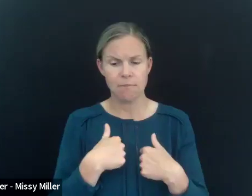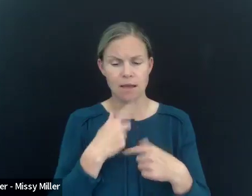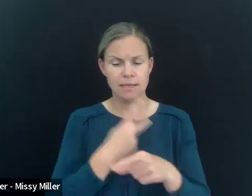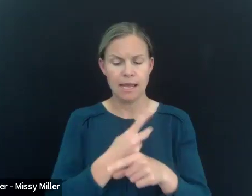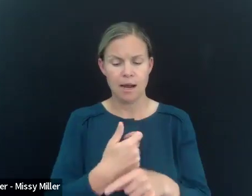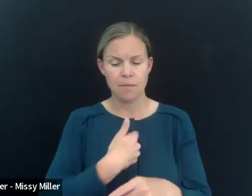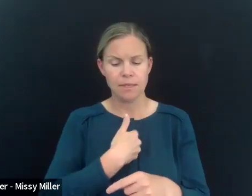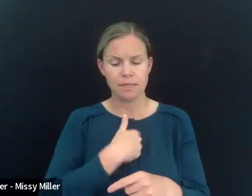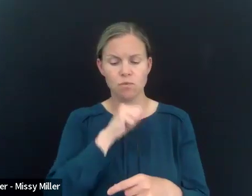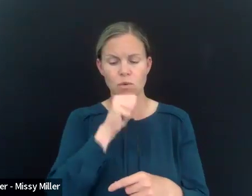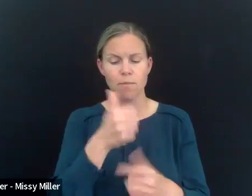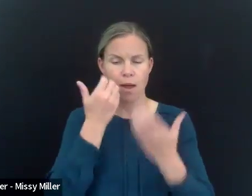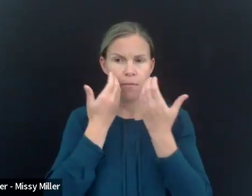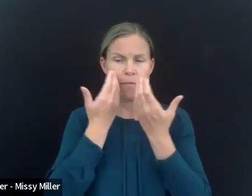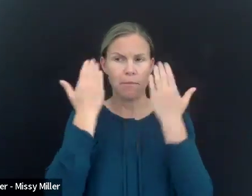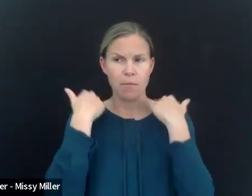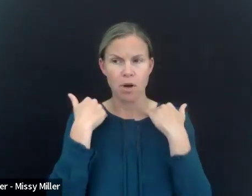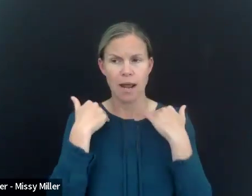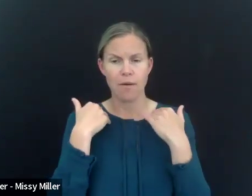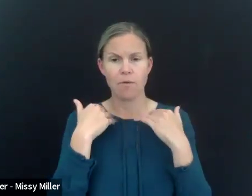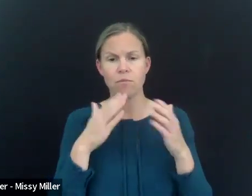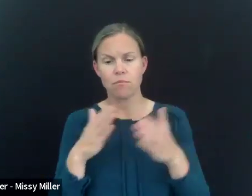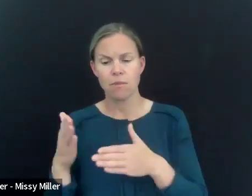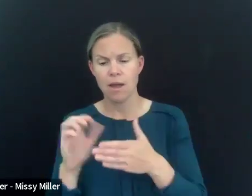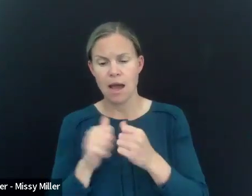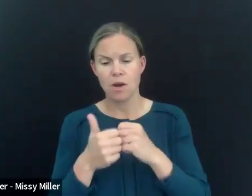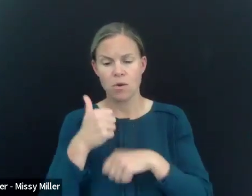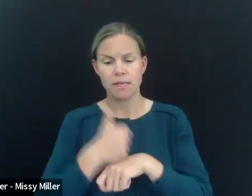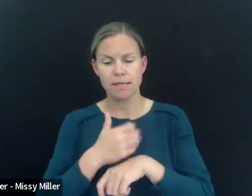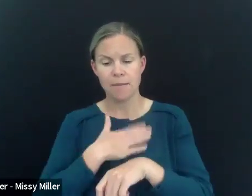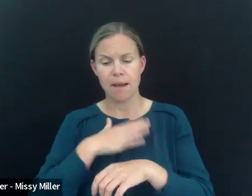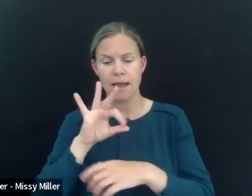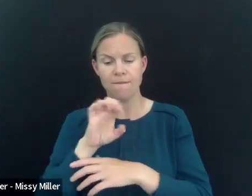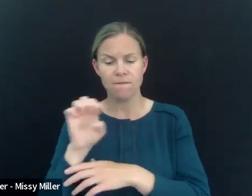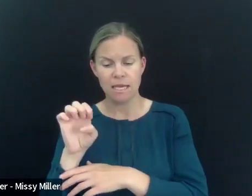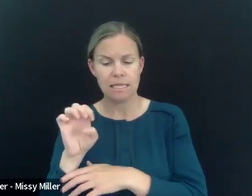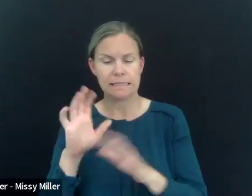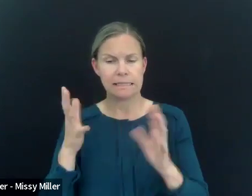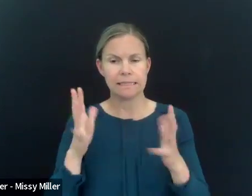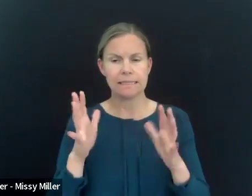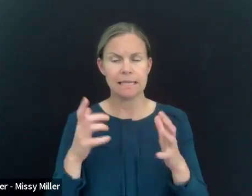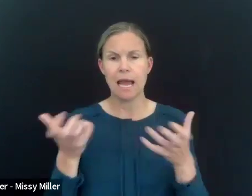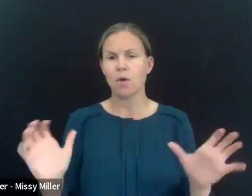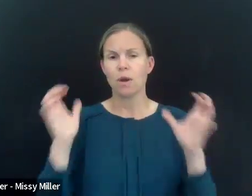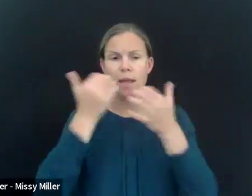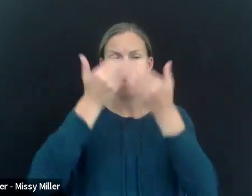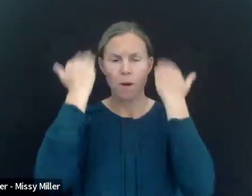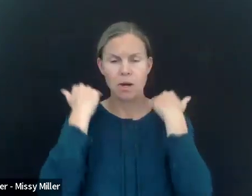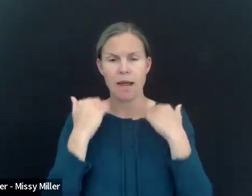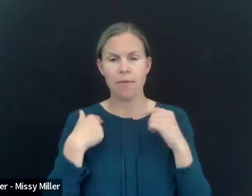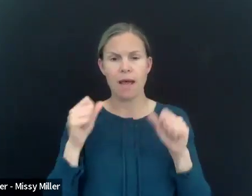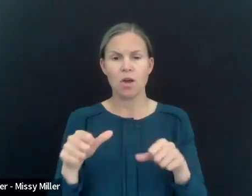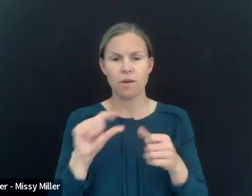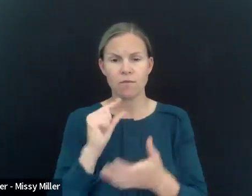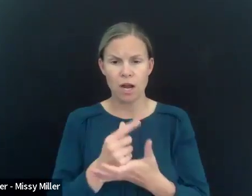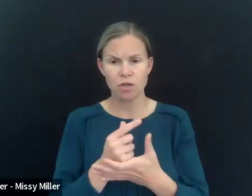How do I, set my fees? What are all of these things I need to not be burnt out as a CPM who graduated and is no